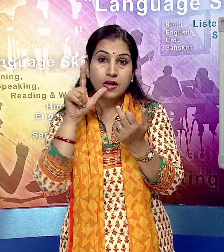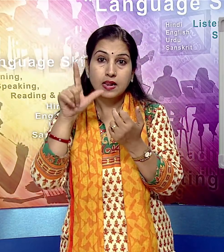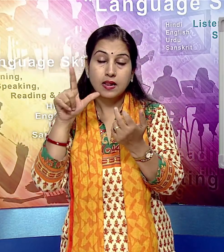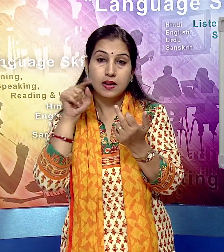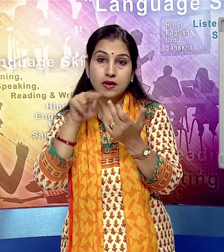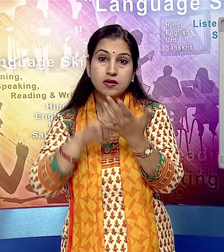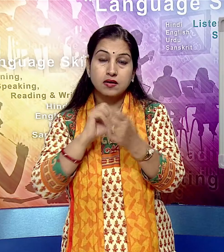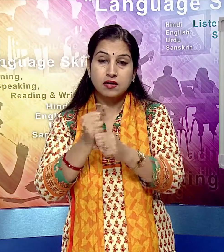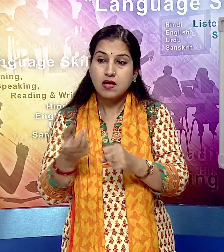frequent washing,